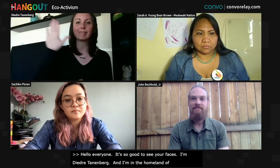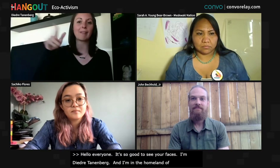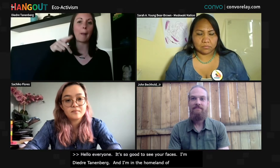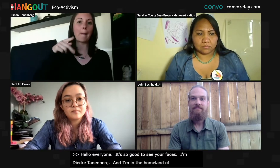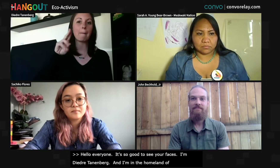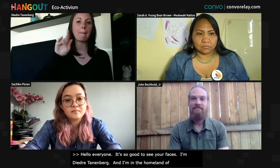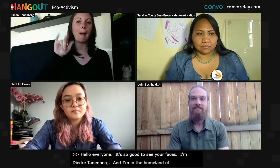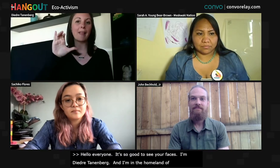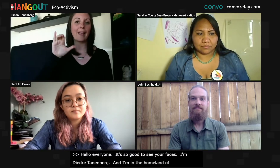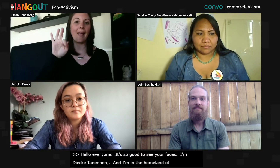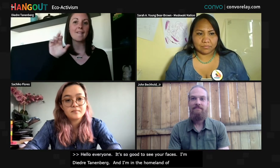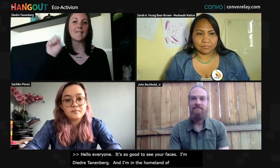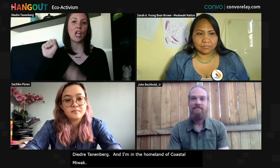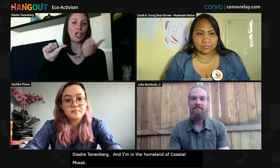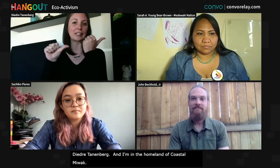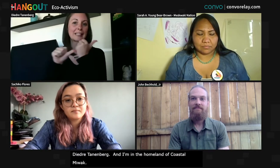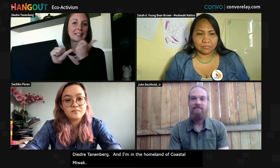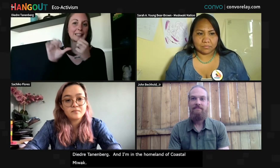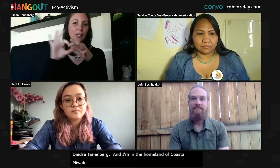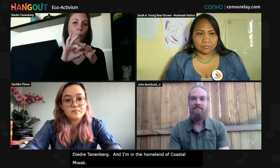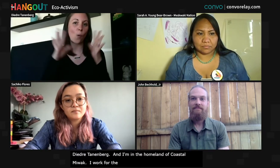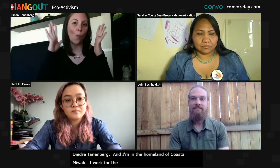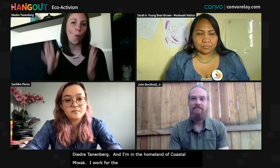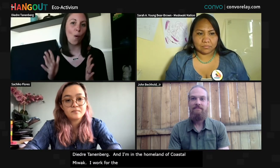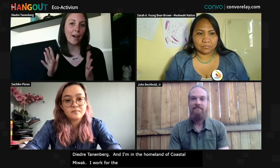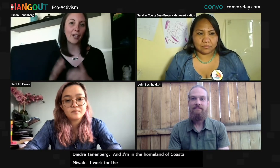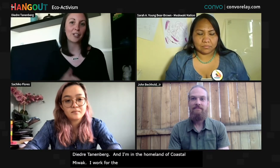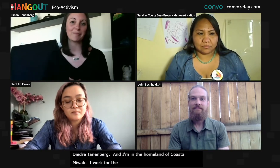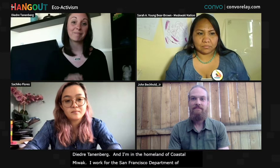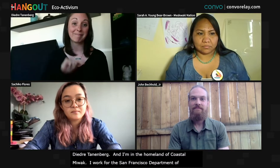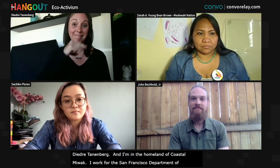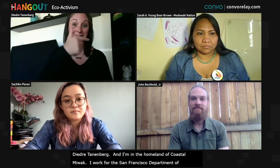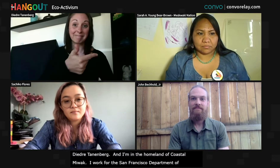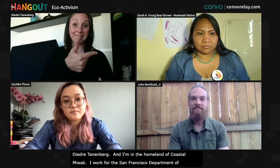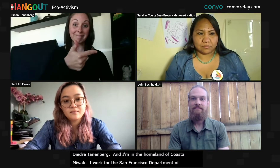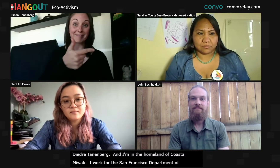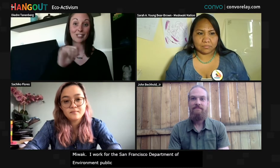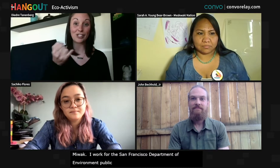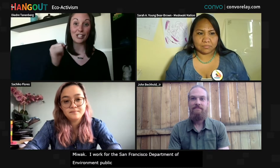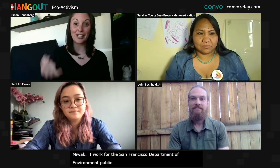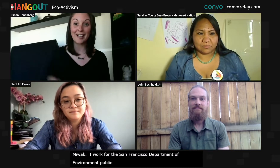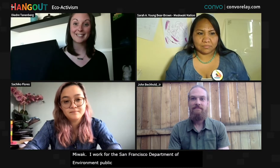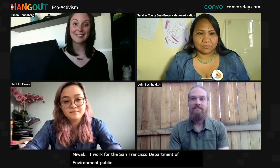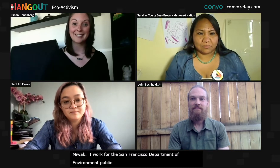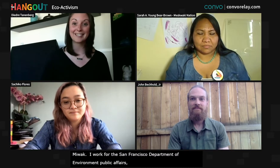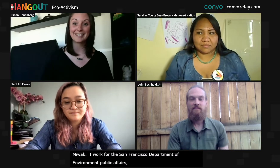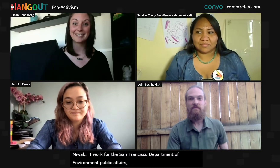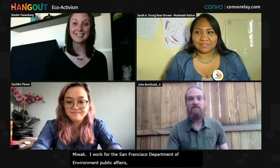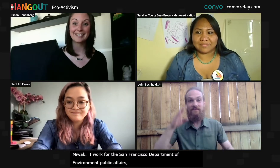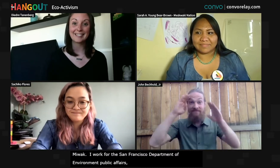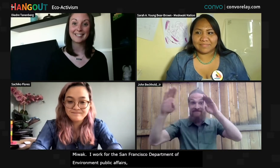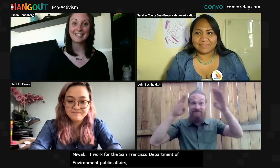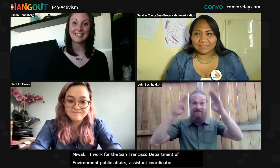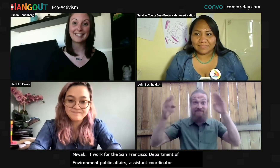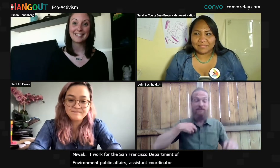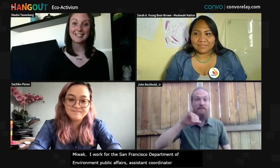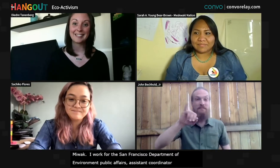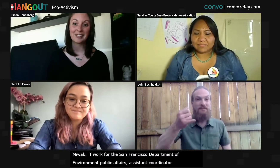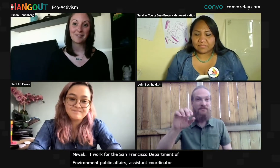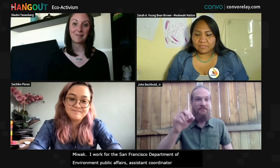of Environment, Public Affairs, Assistant Coordinator. I'm going to hand it off to JJ.